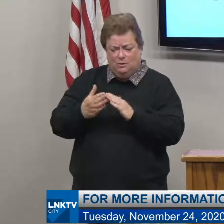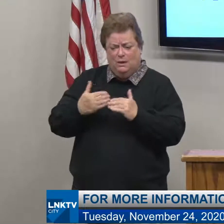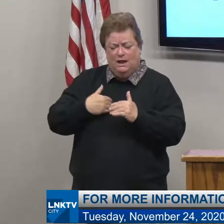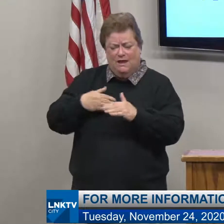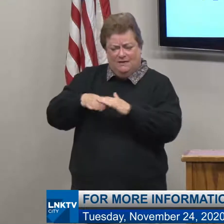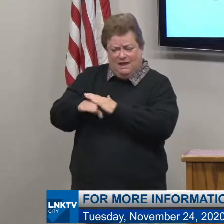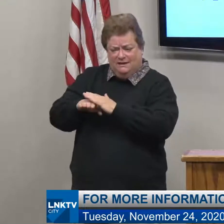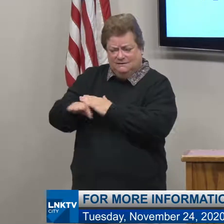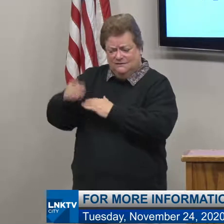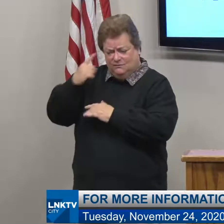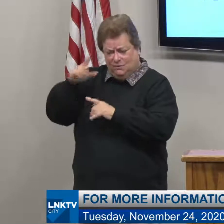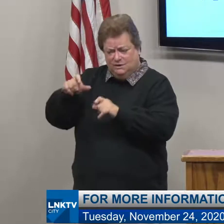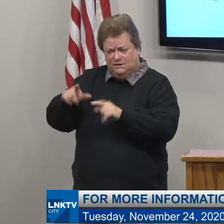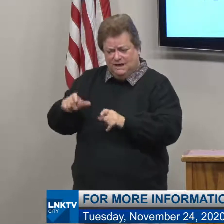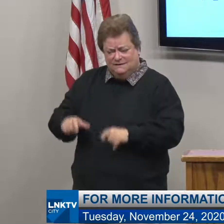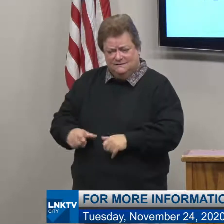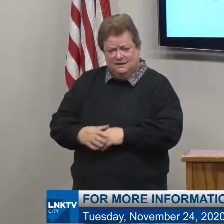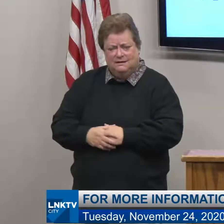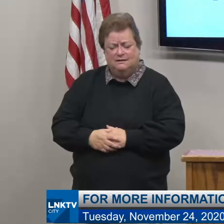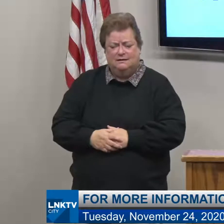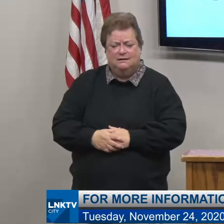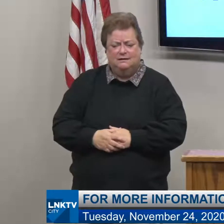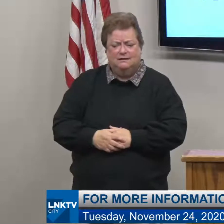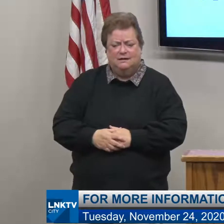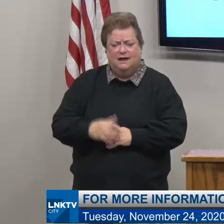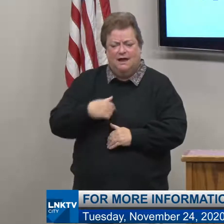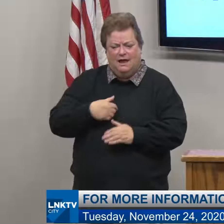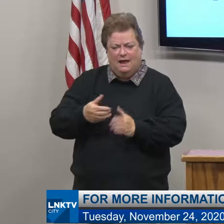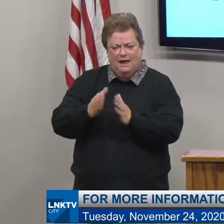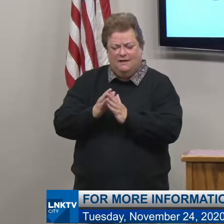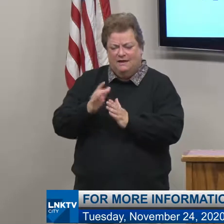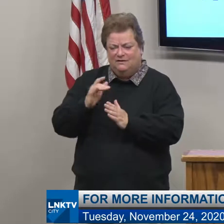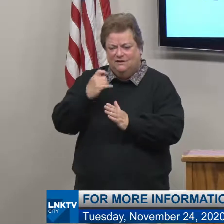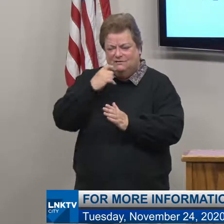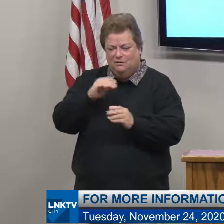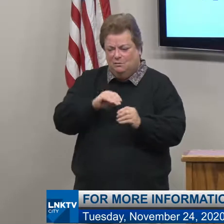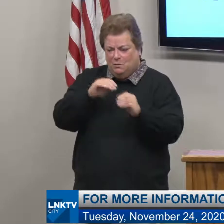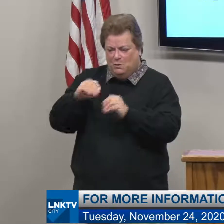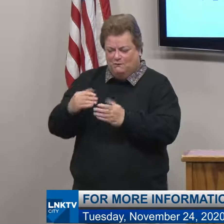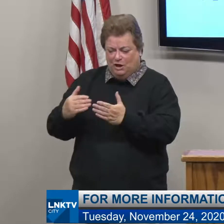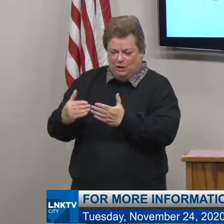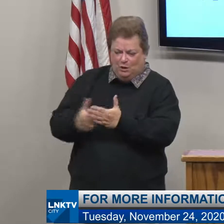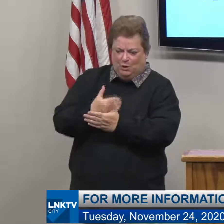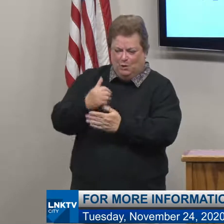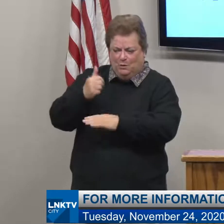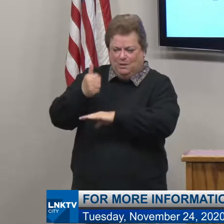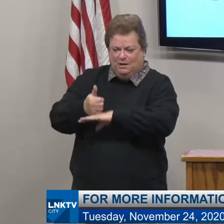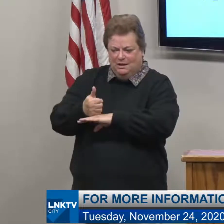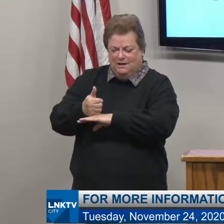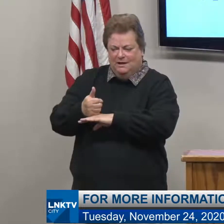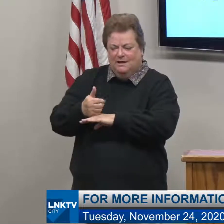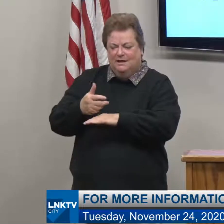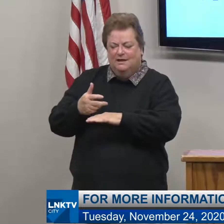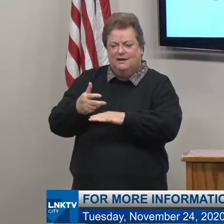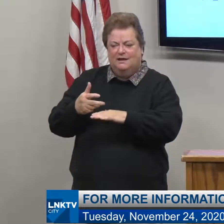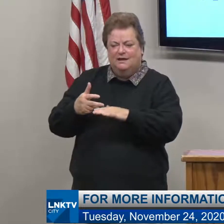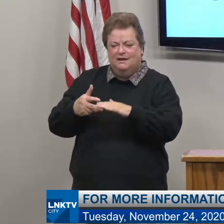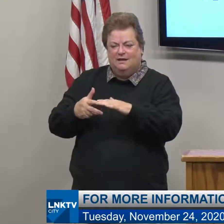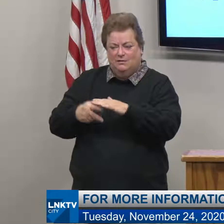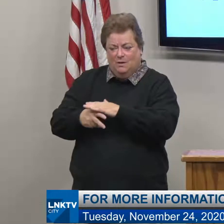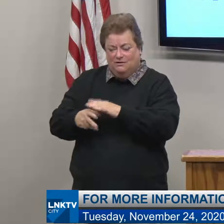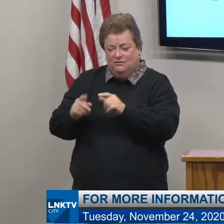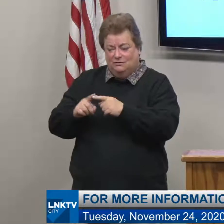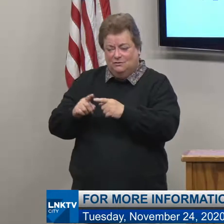testing. I have to say, they just moved a brand new pod garages into the testing